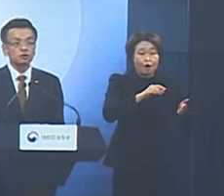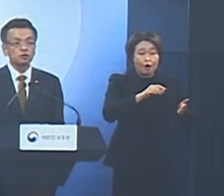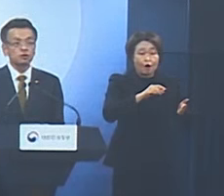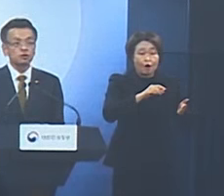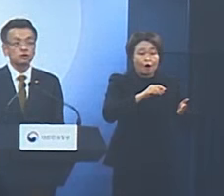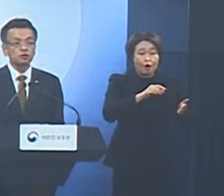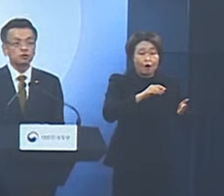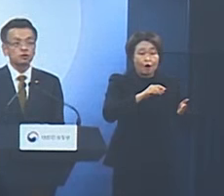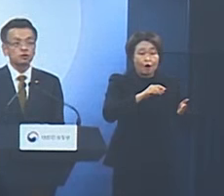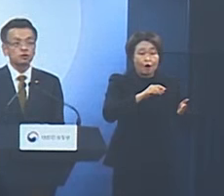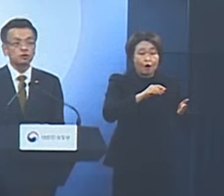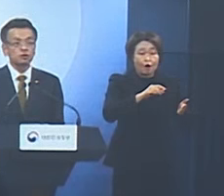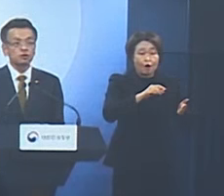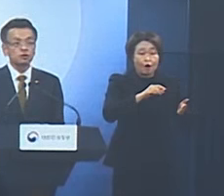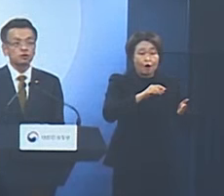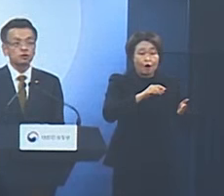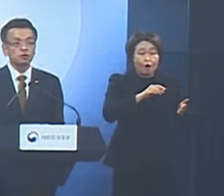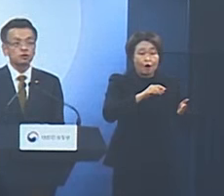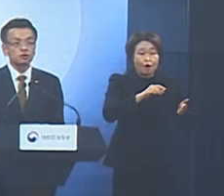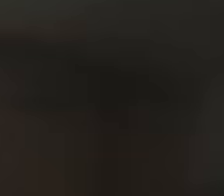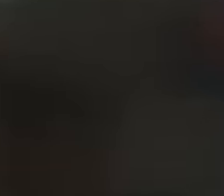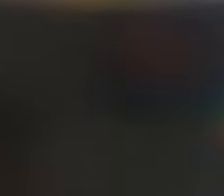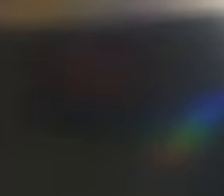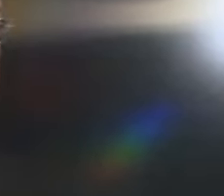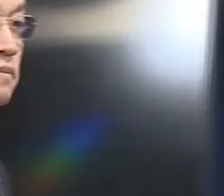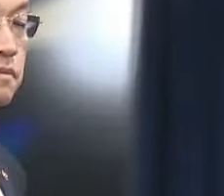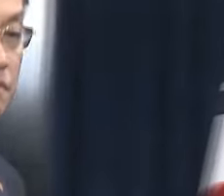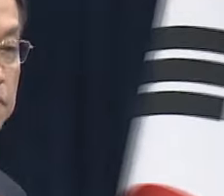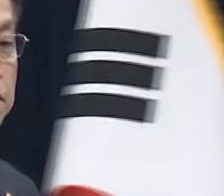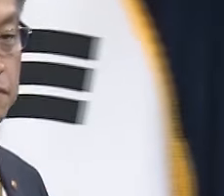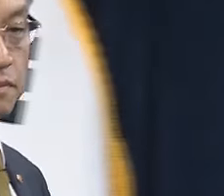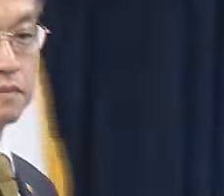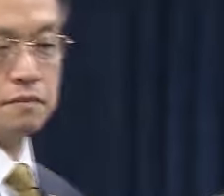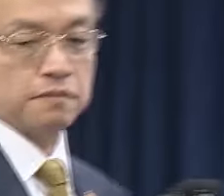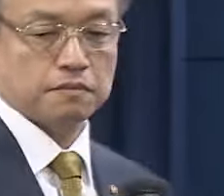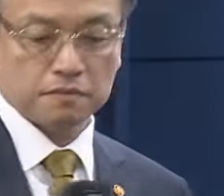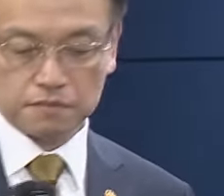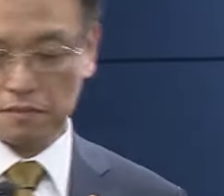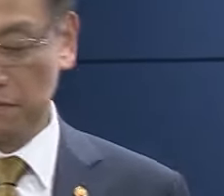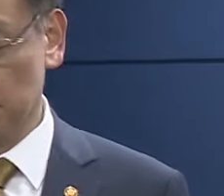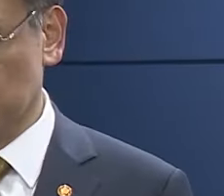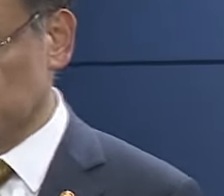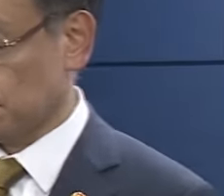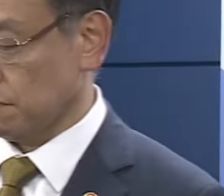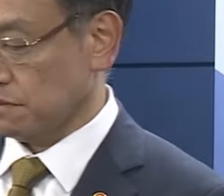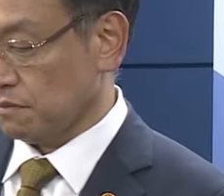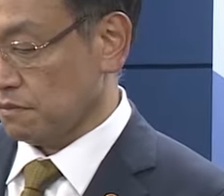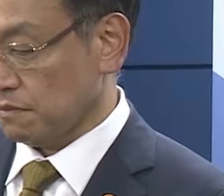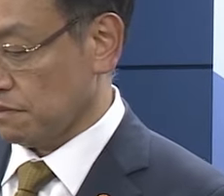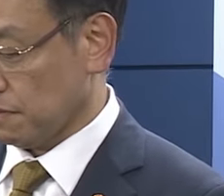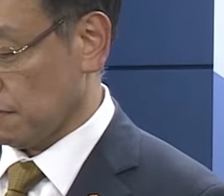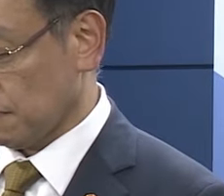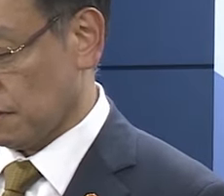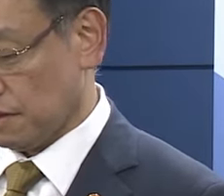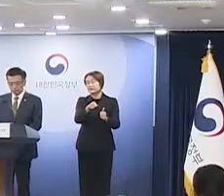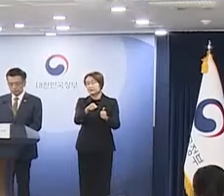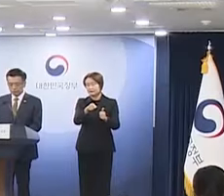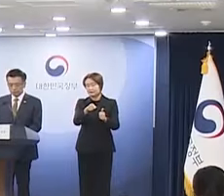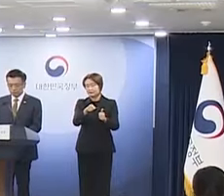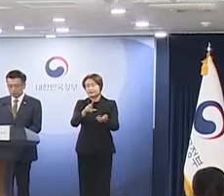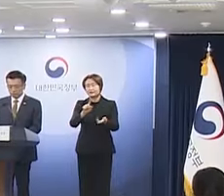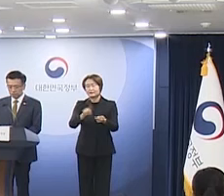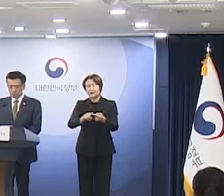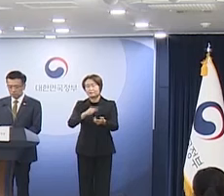martial law order would be limited. Speaking to Bloomberg, Choi said both the economy and the stock market would see a